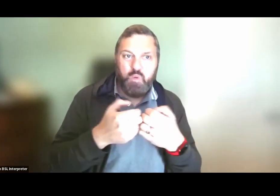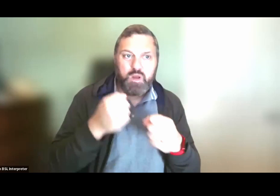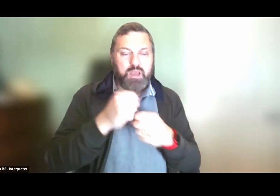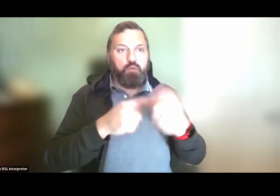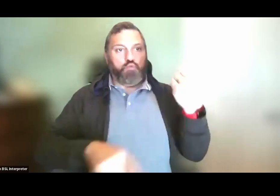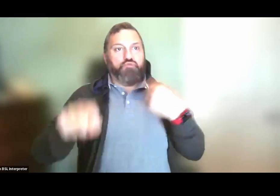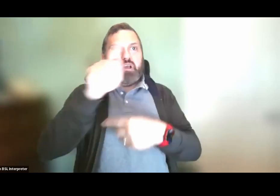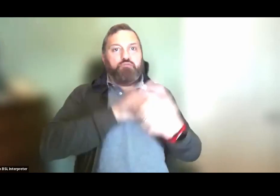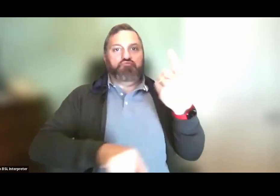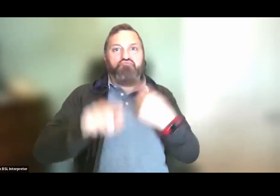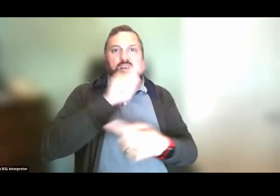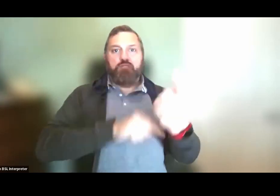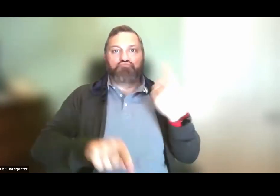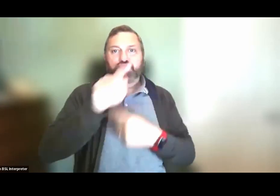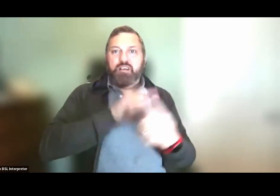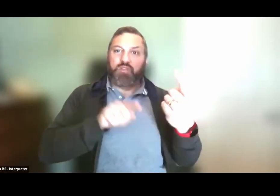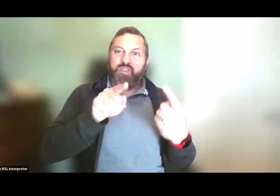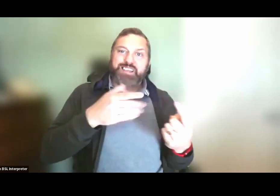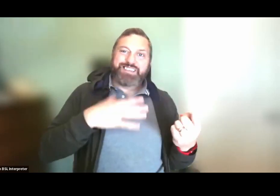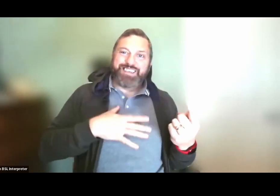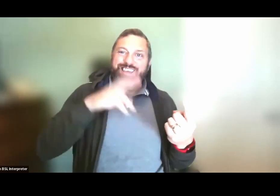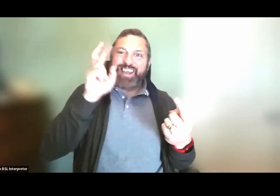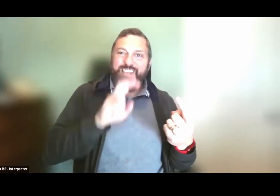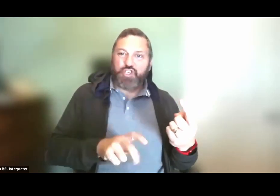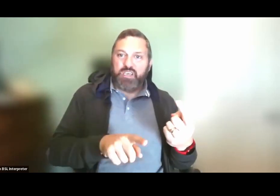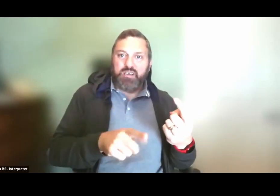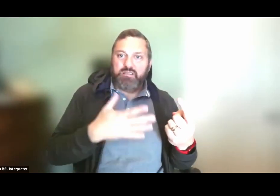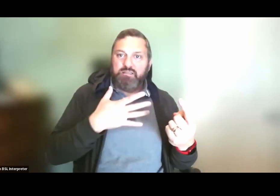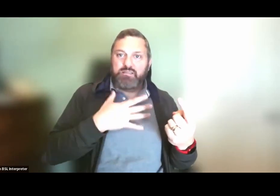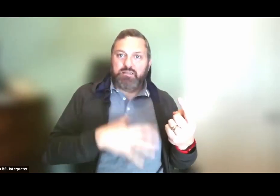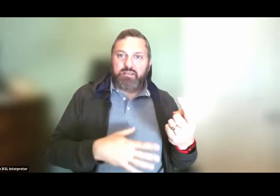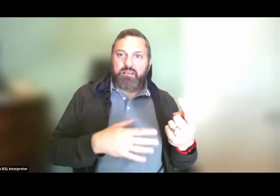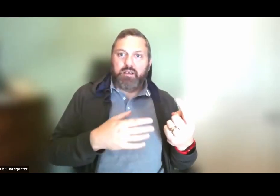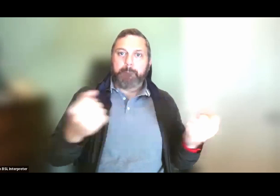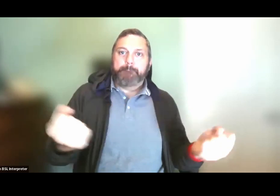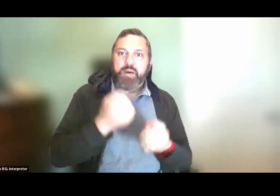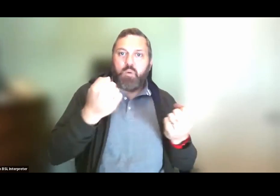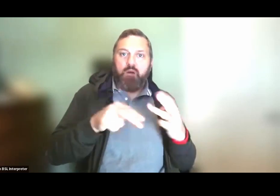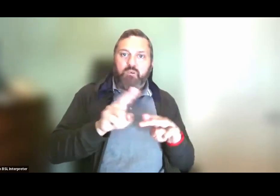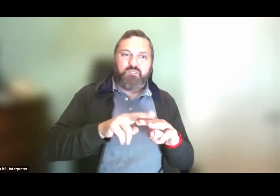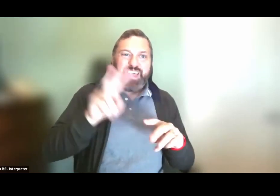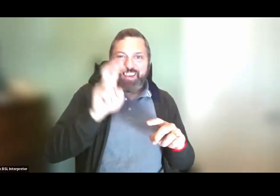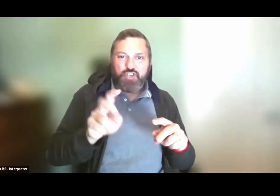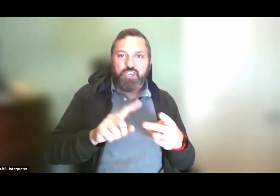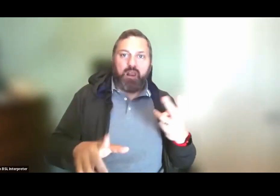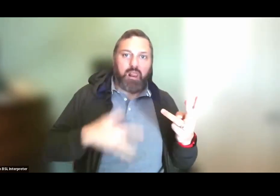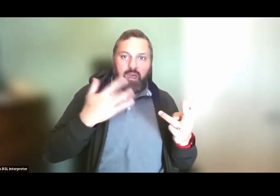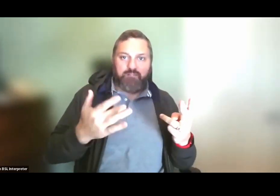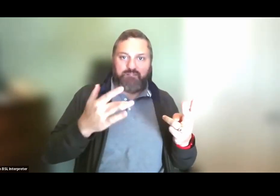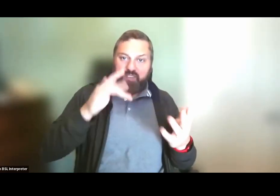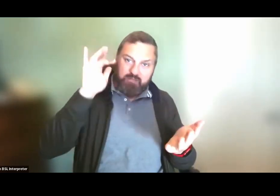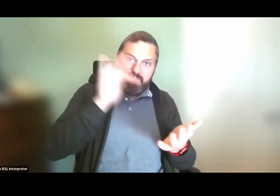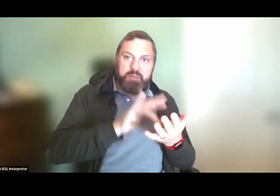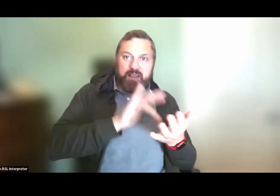around? It takes energy. We need to put the recognition of the power of energy and life at the heart of